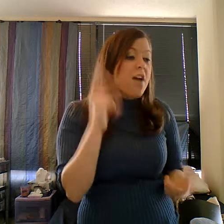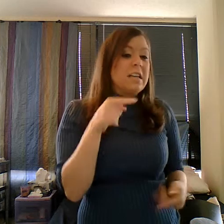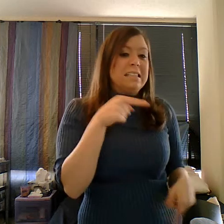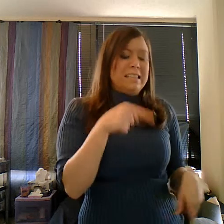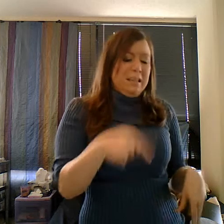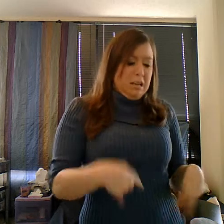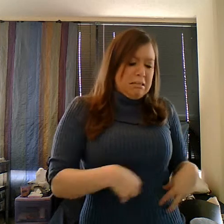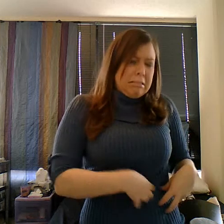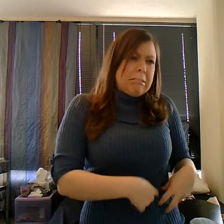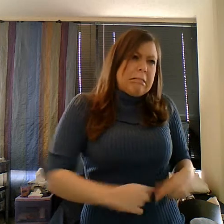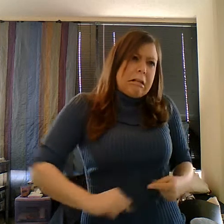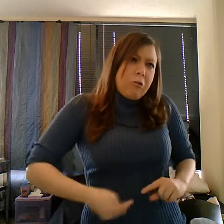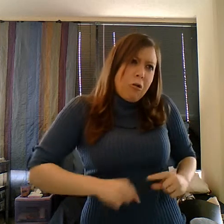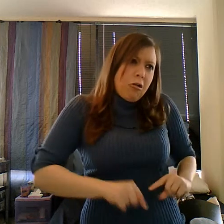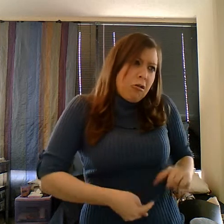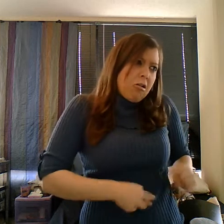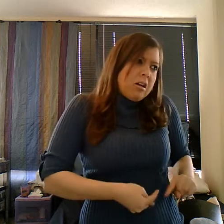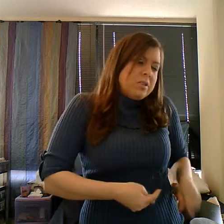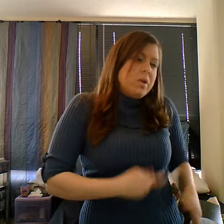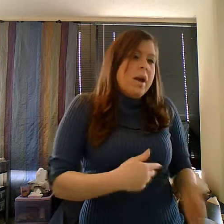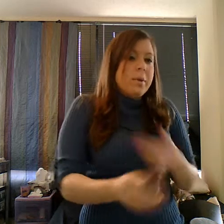out, which you're going to have to learn.